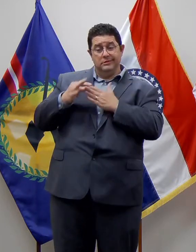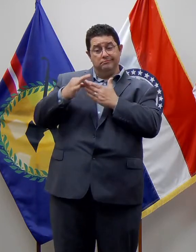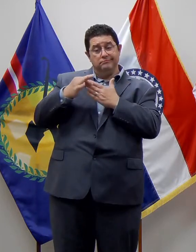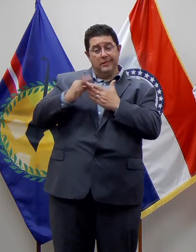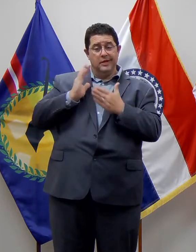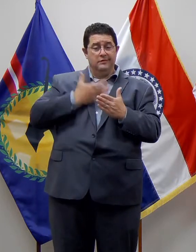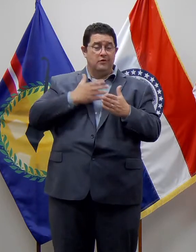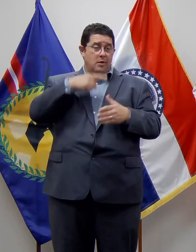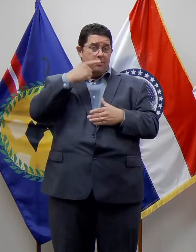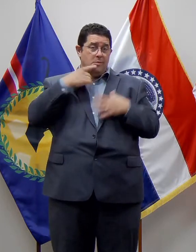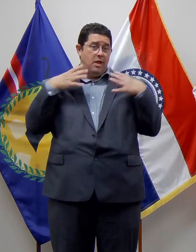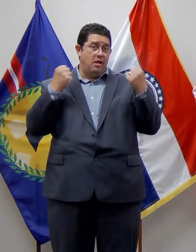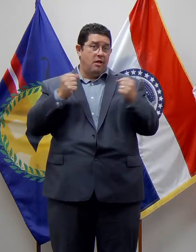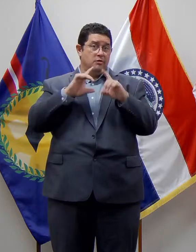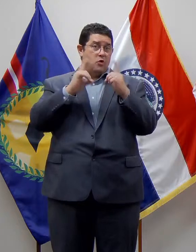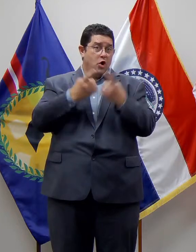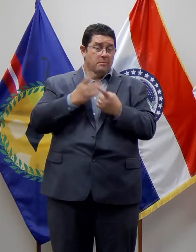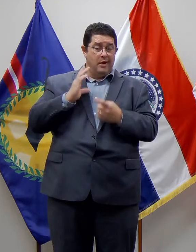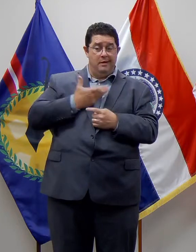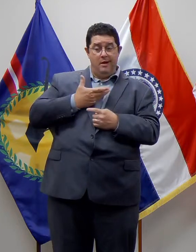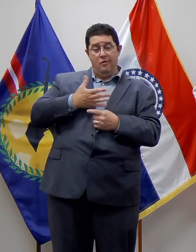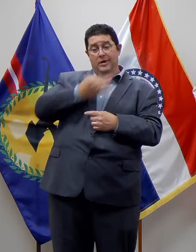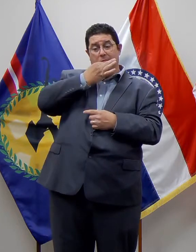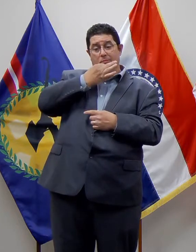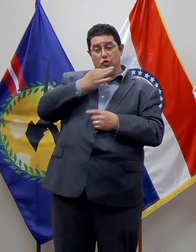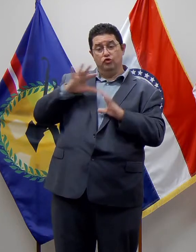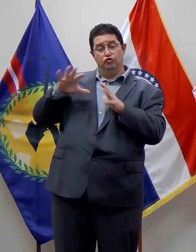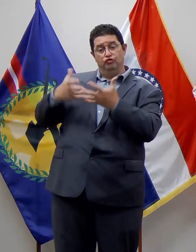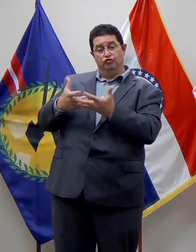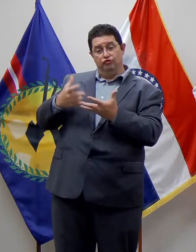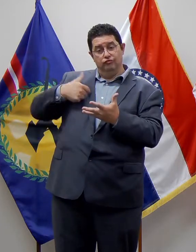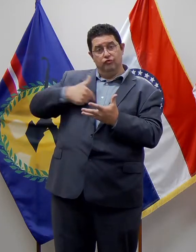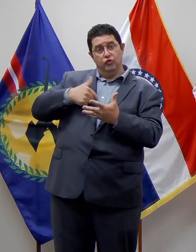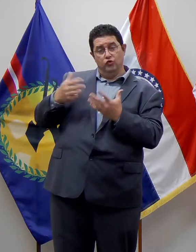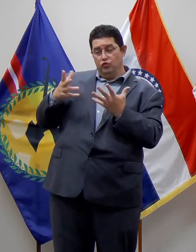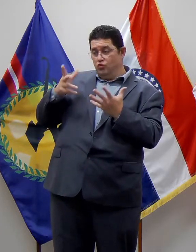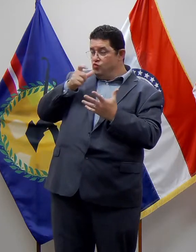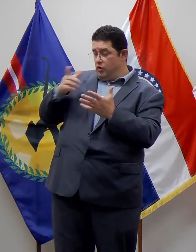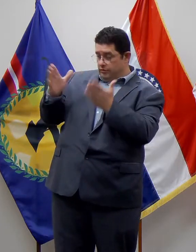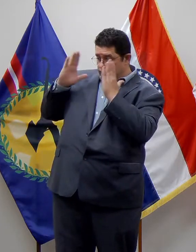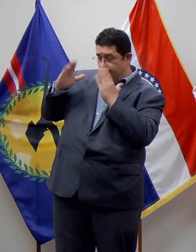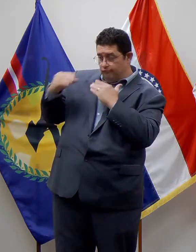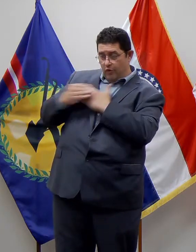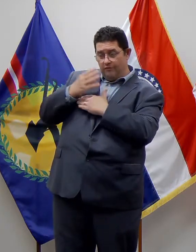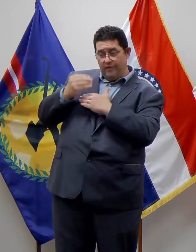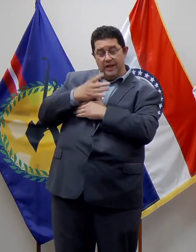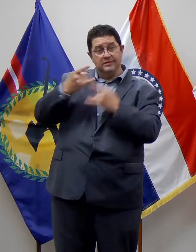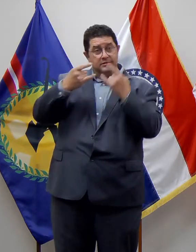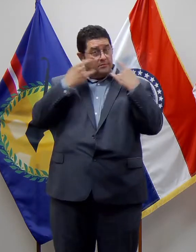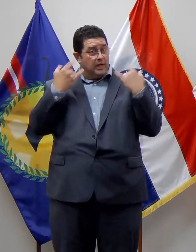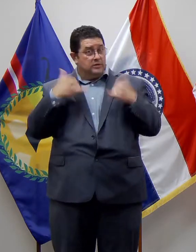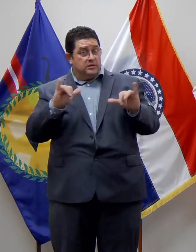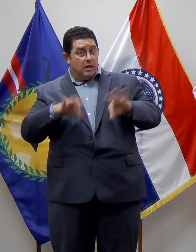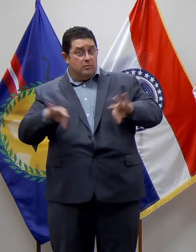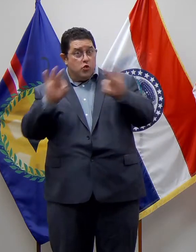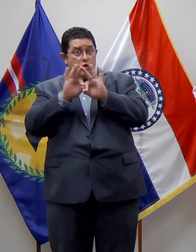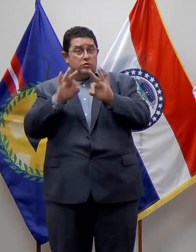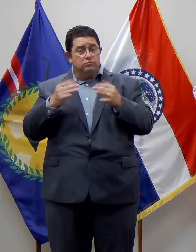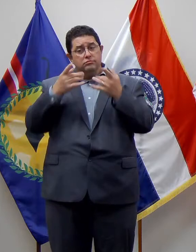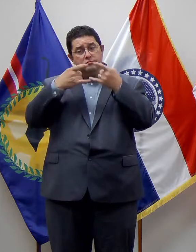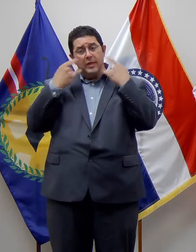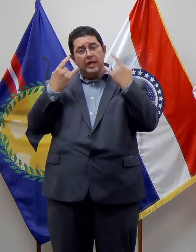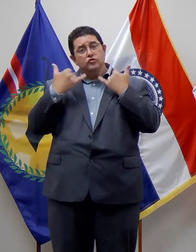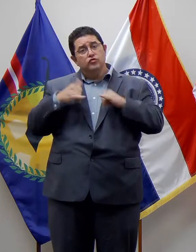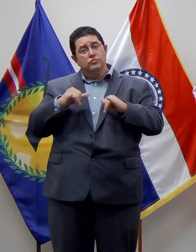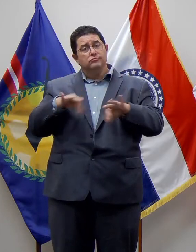health department and our experts and those that we turn to for advice are that masks are still important. Masks are important to